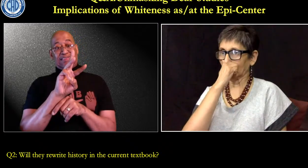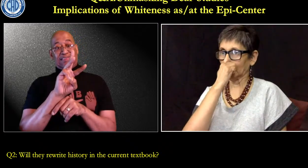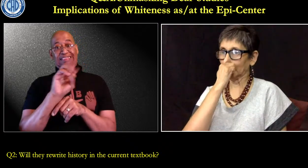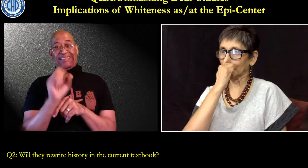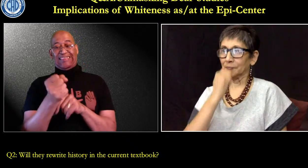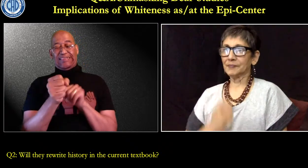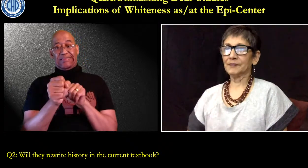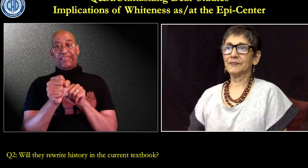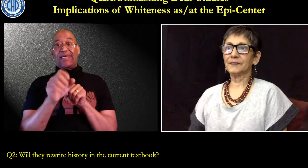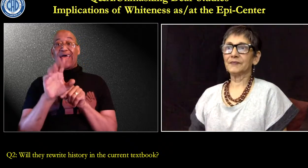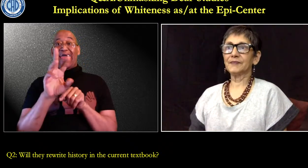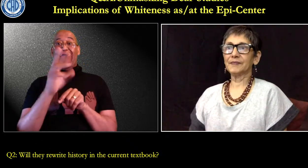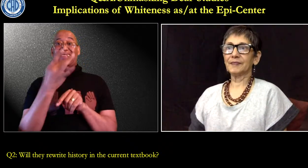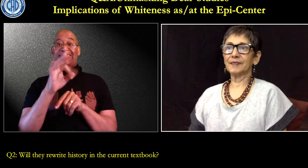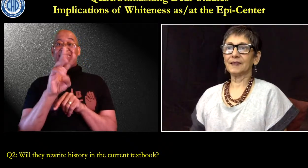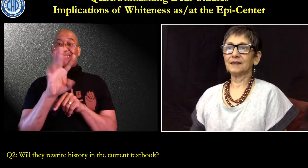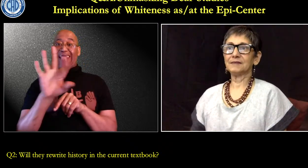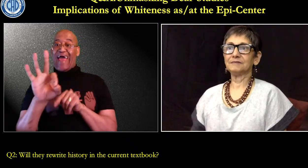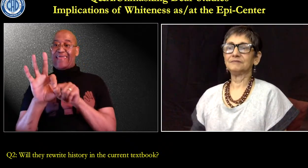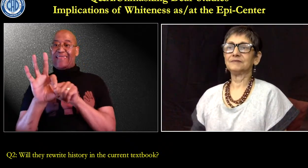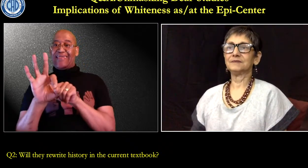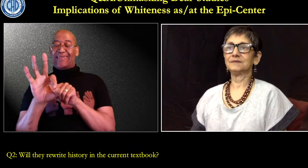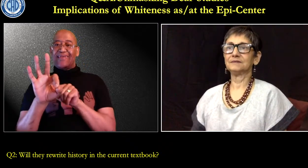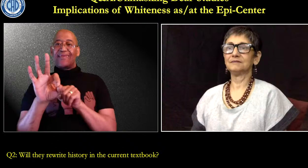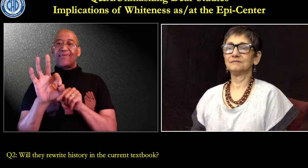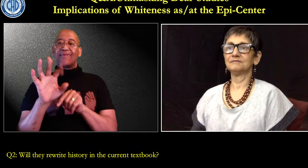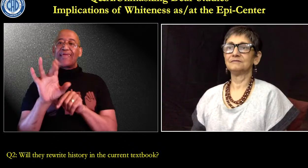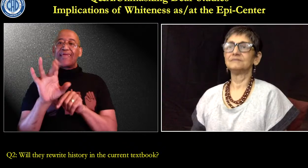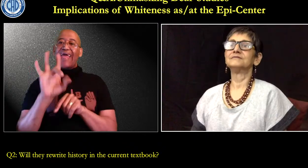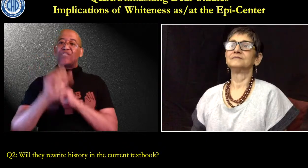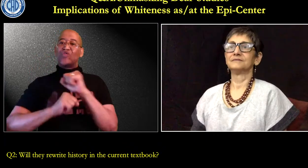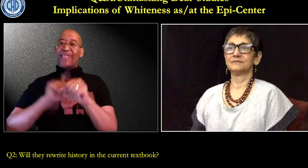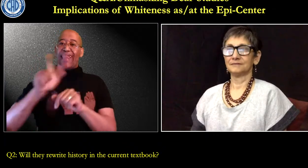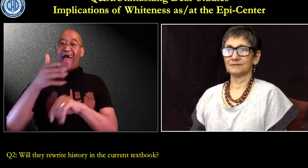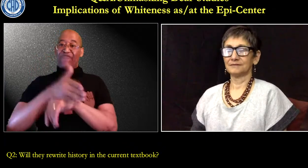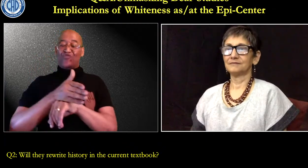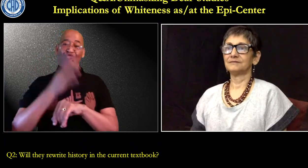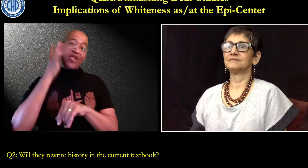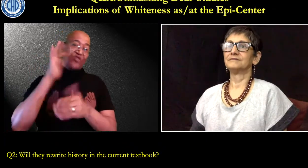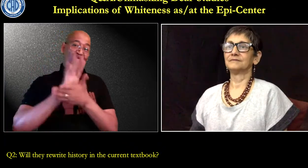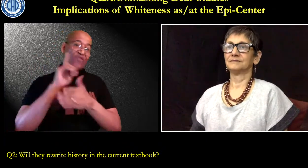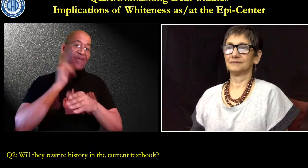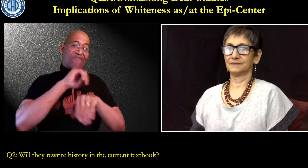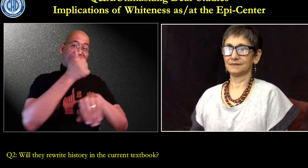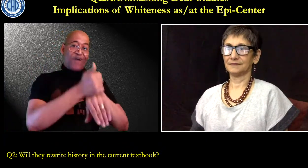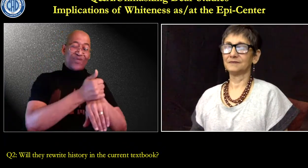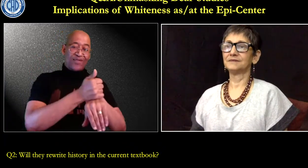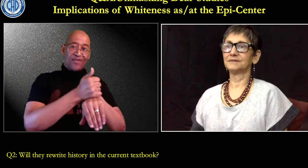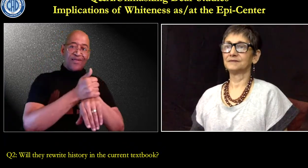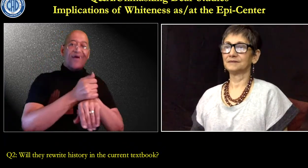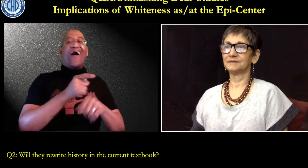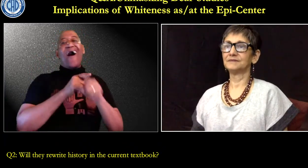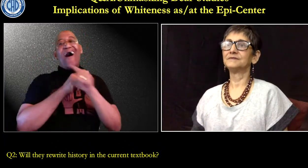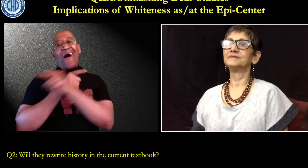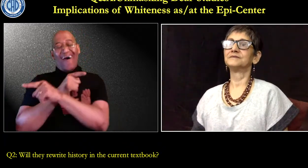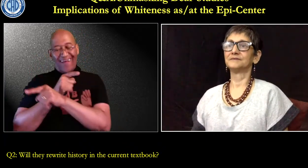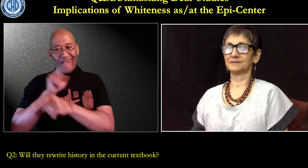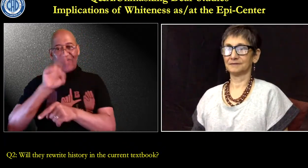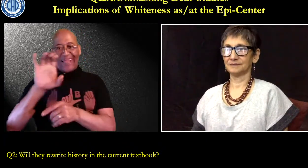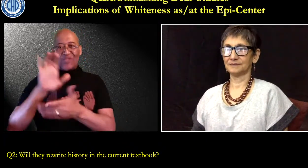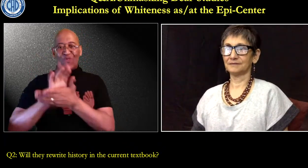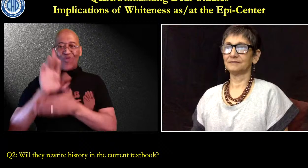slavery did in fact happen at that point around the 1860s. 1869, a few years